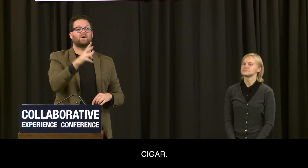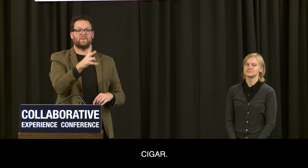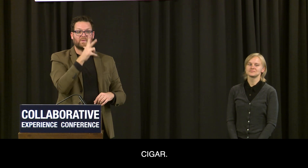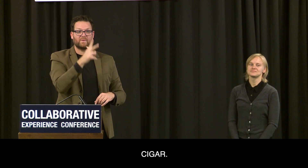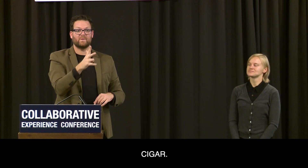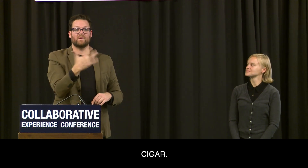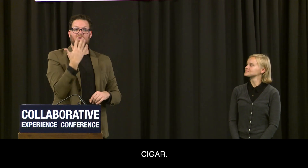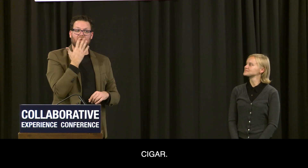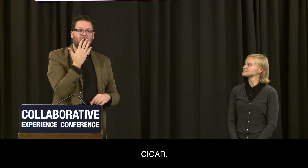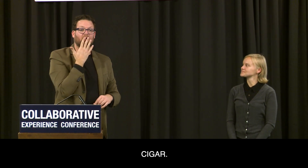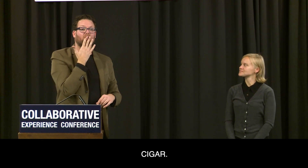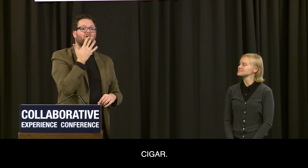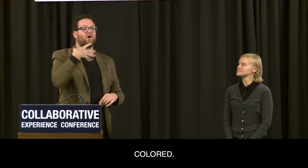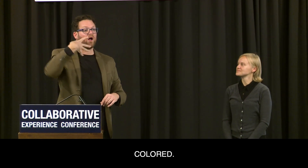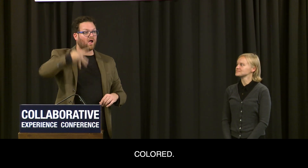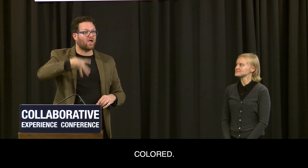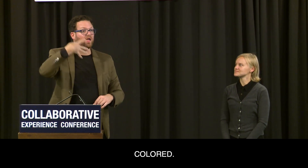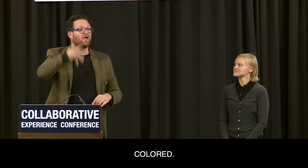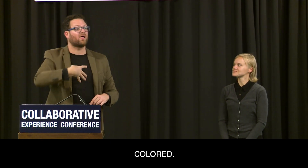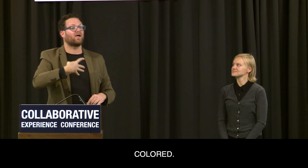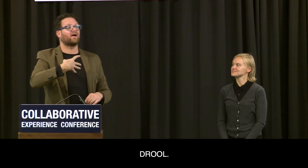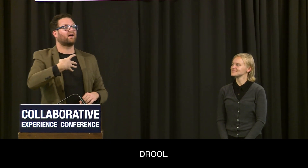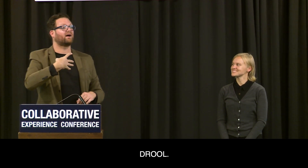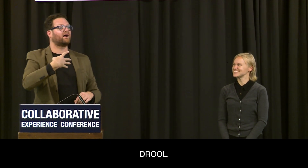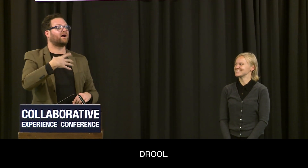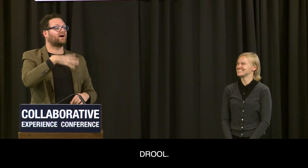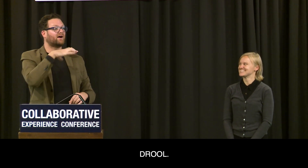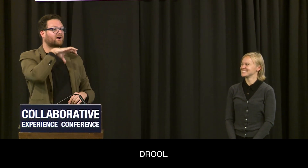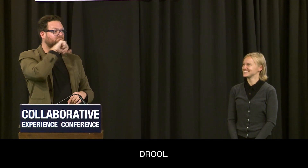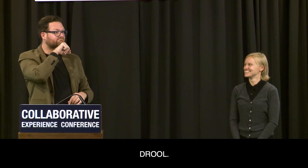cigar, colored, drool,